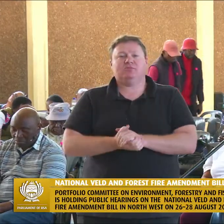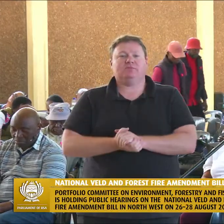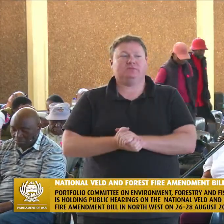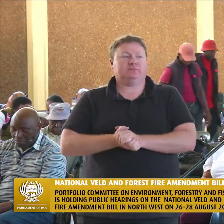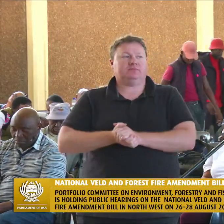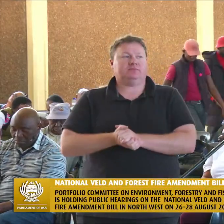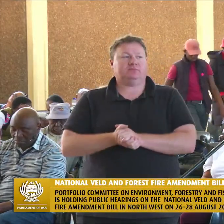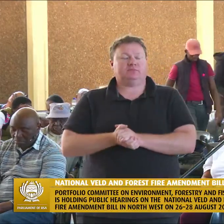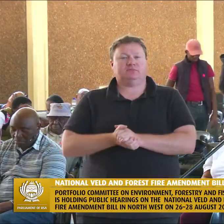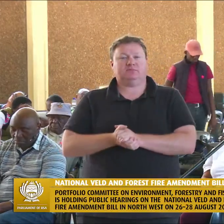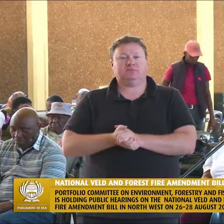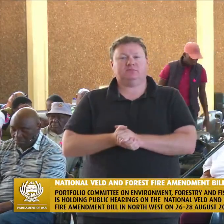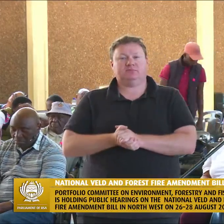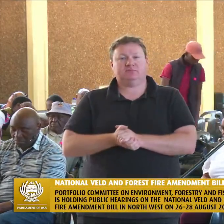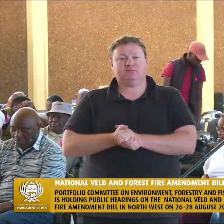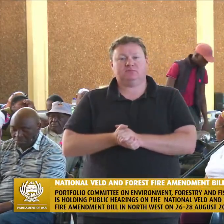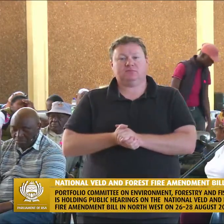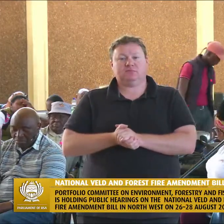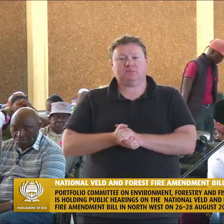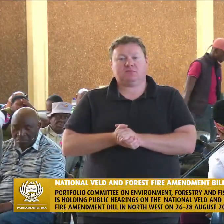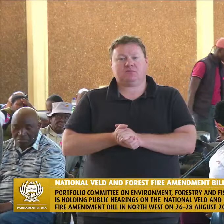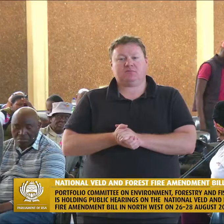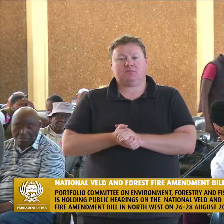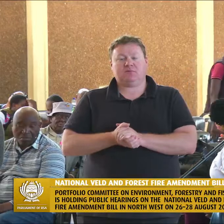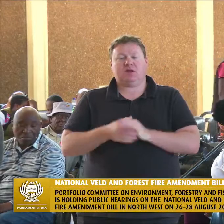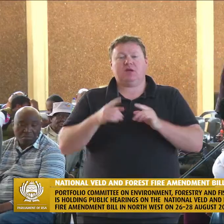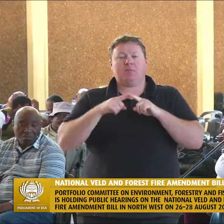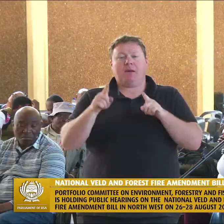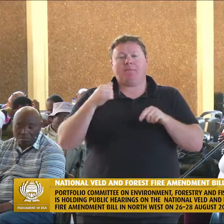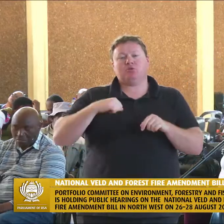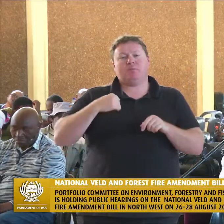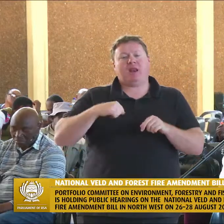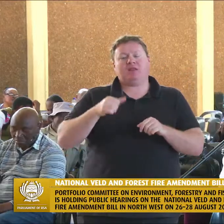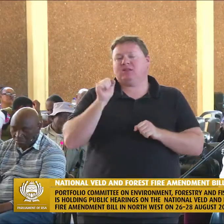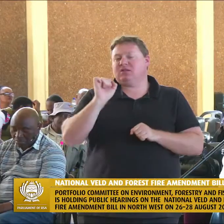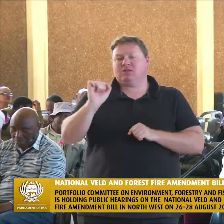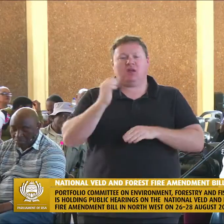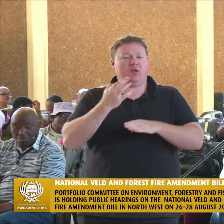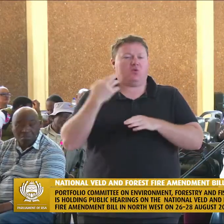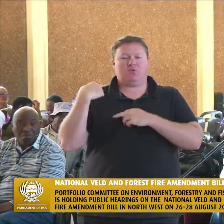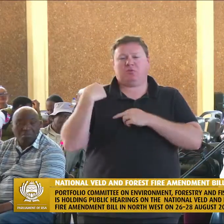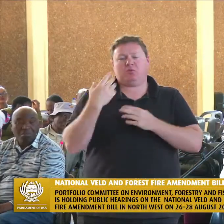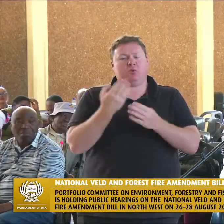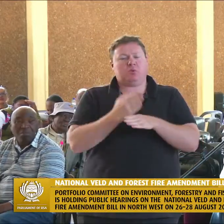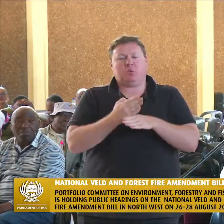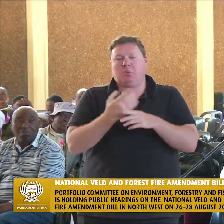to be traveled the municipality is not doing their duty because